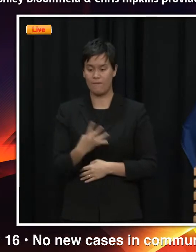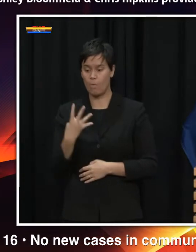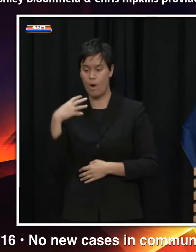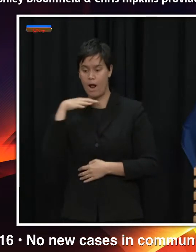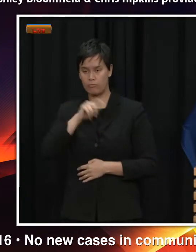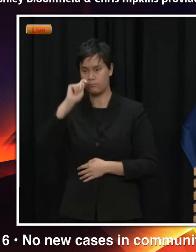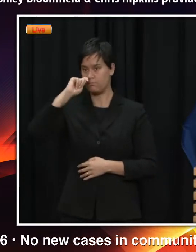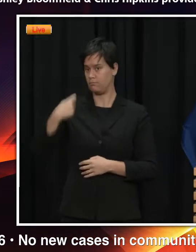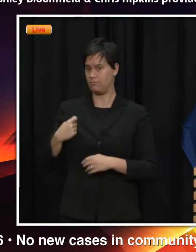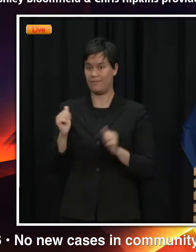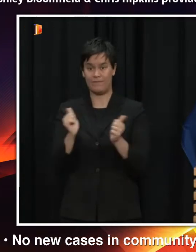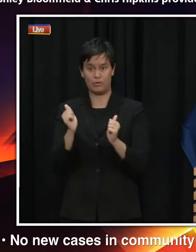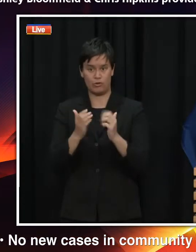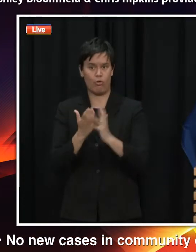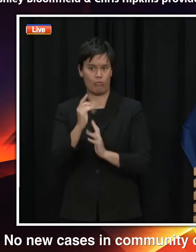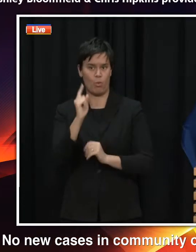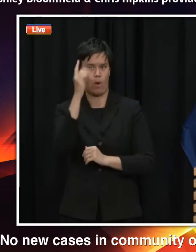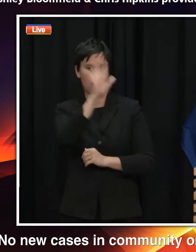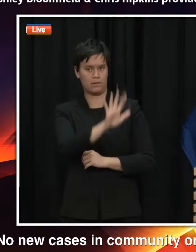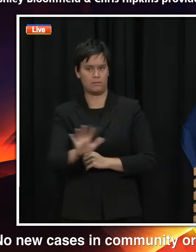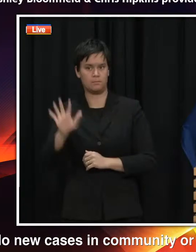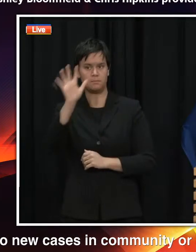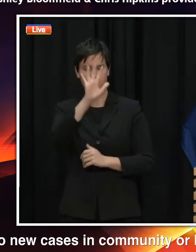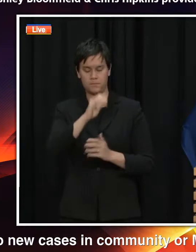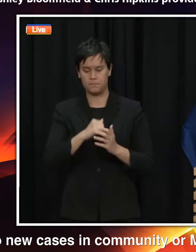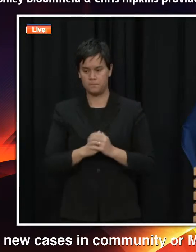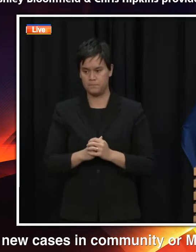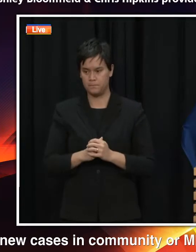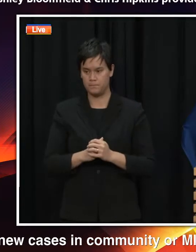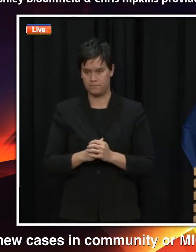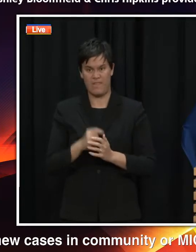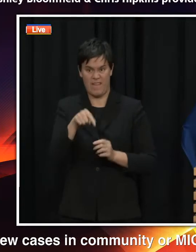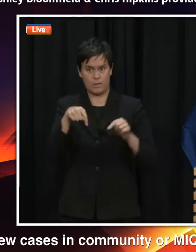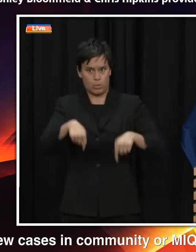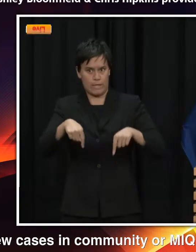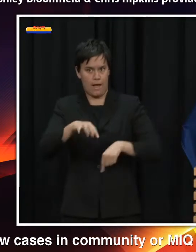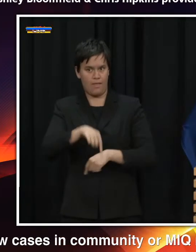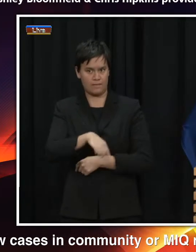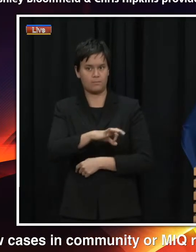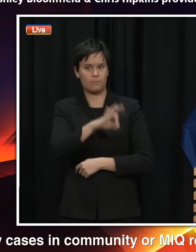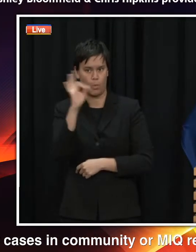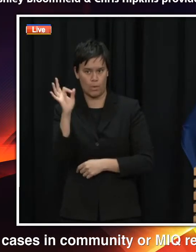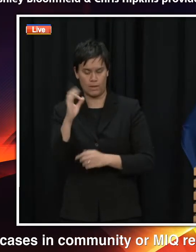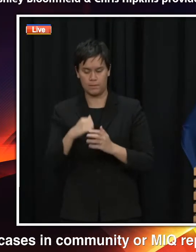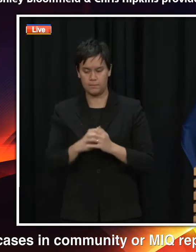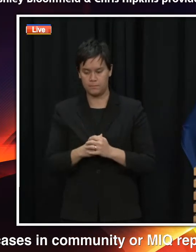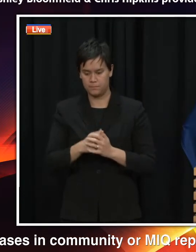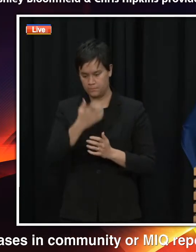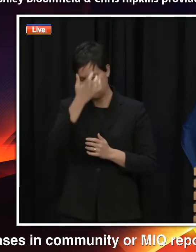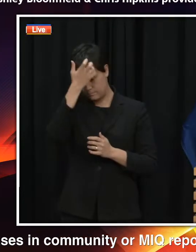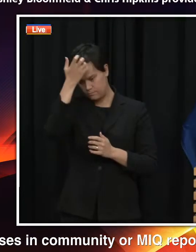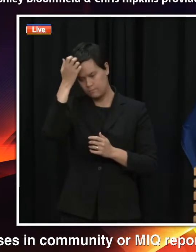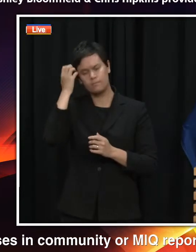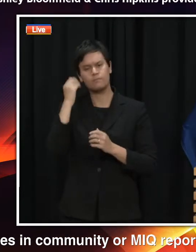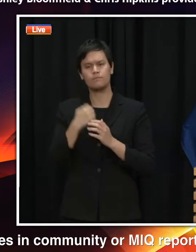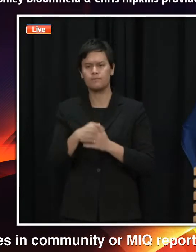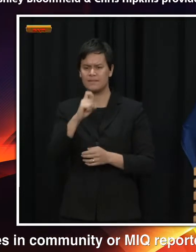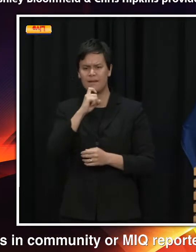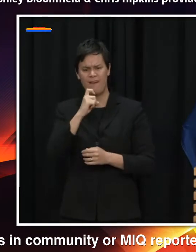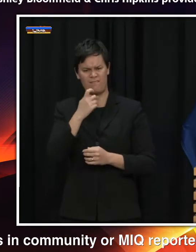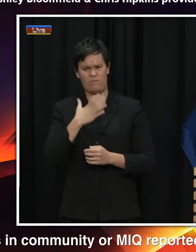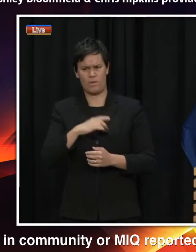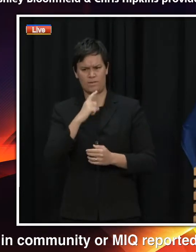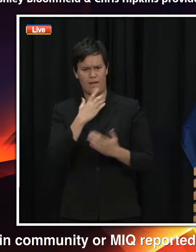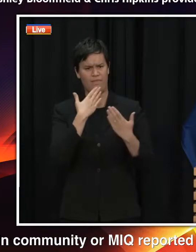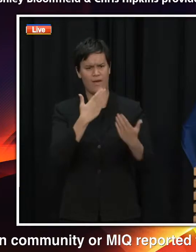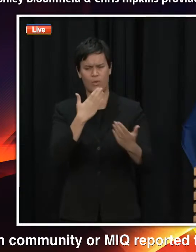across Auckland. I do want to thank the hard-working staff at these facilities, and as an additional safety precaution, there is a number of